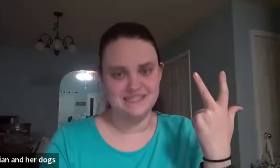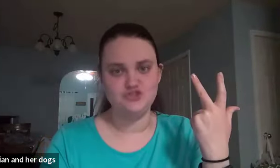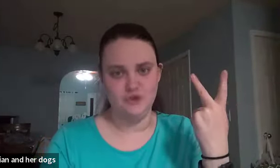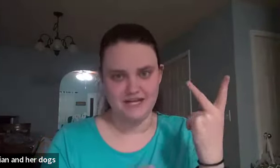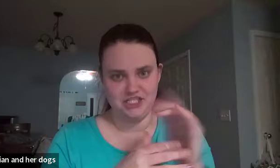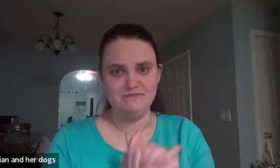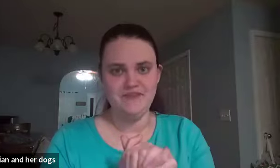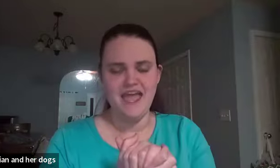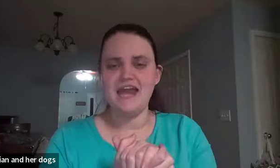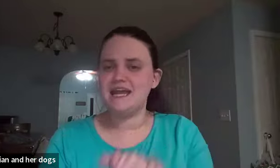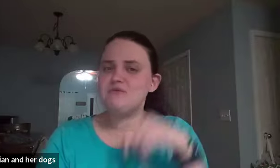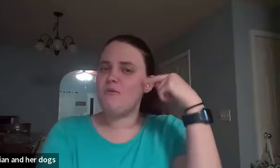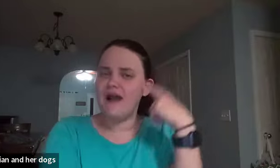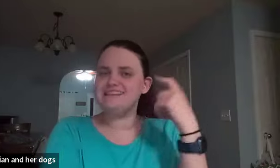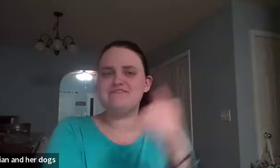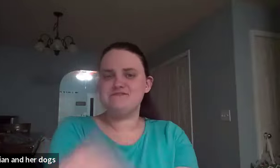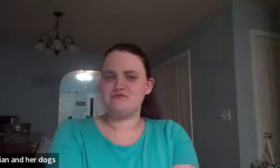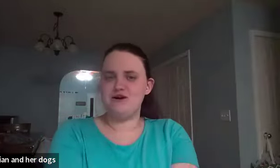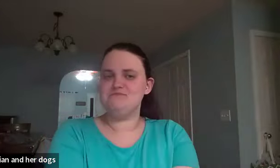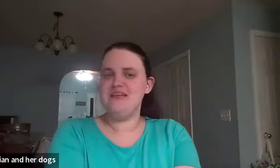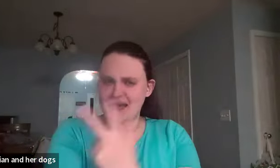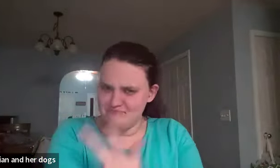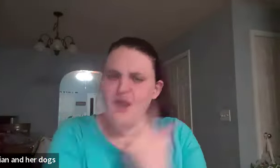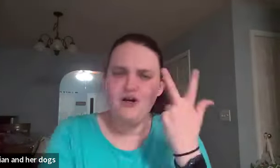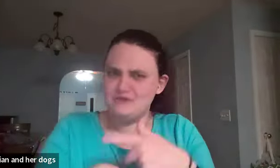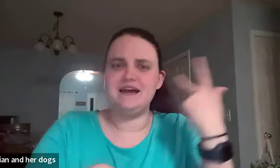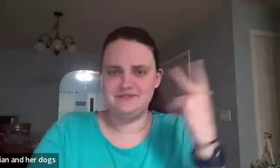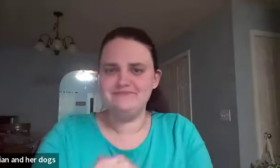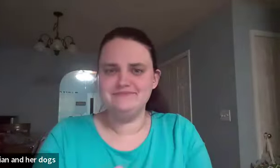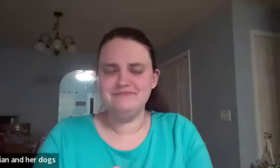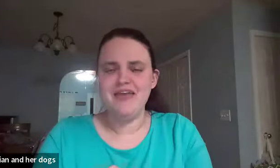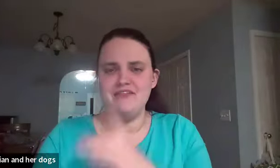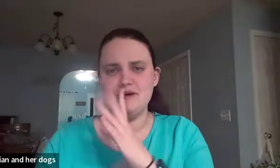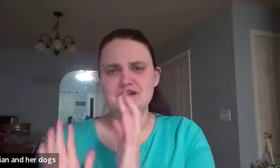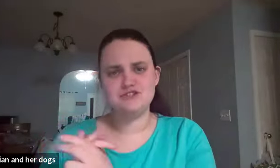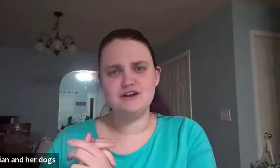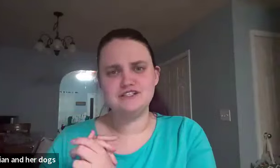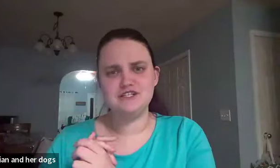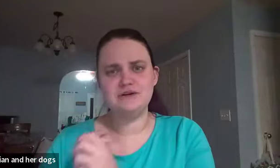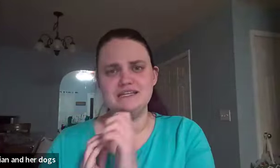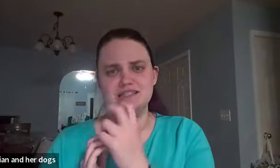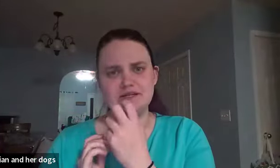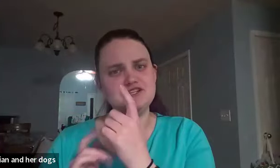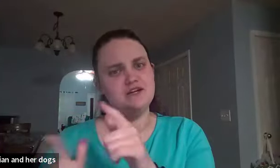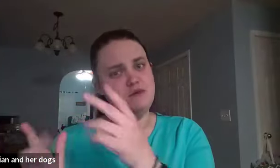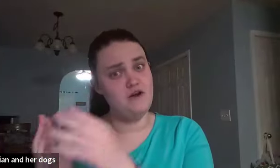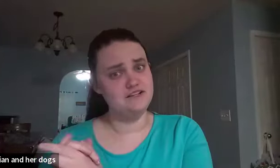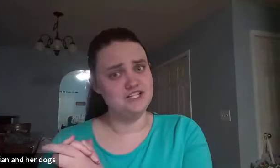I said strategy. And I kept going, why does that feel wrong? But all 3 times. And the person I was talking to is the speech language pathologist